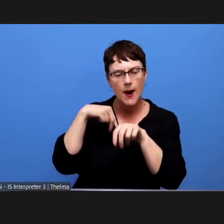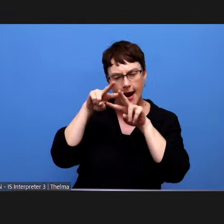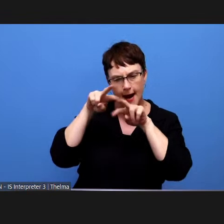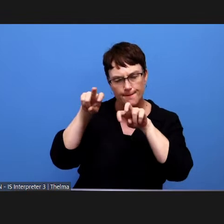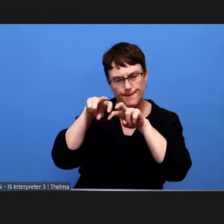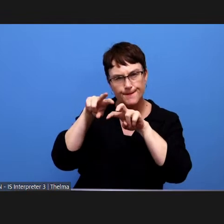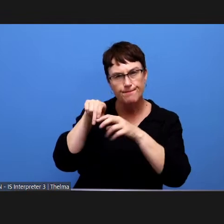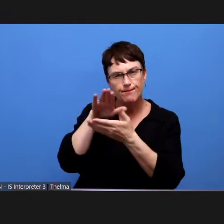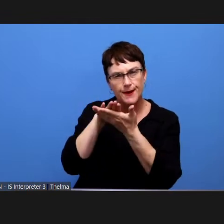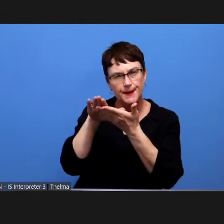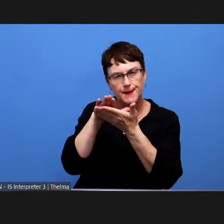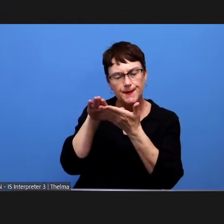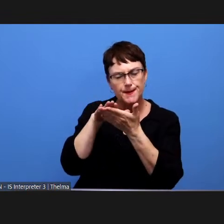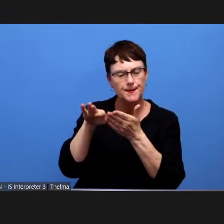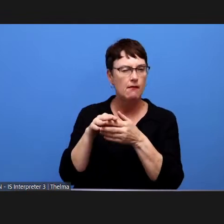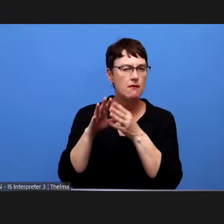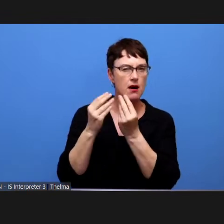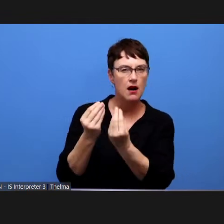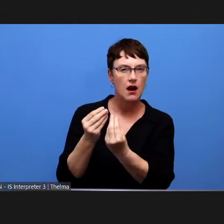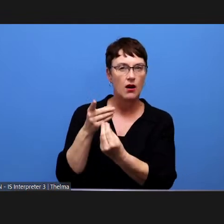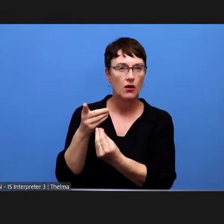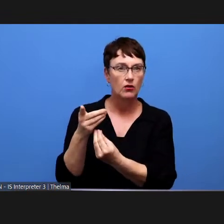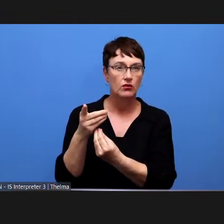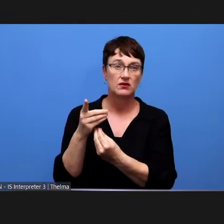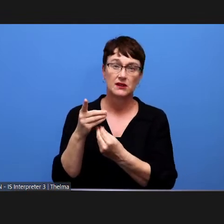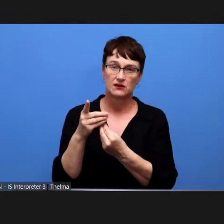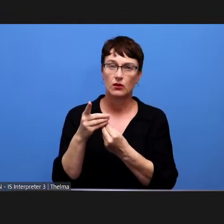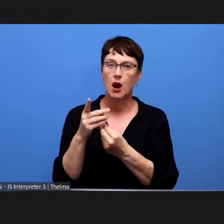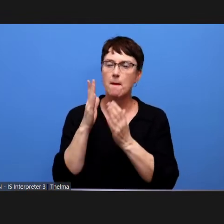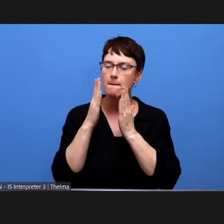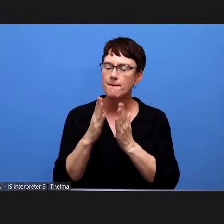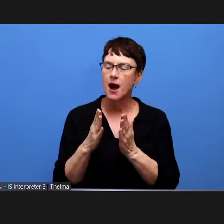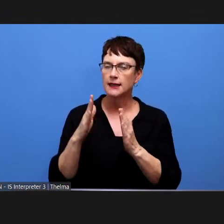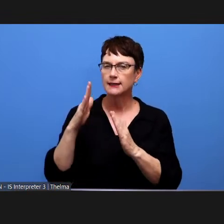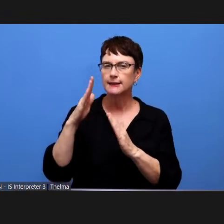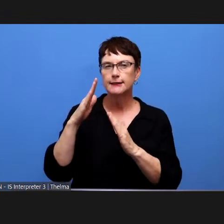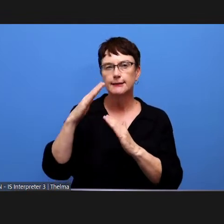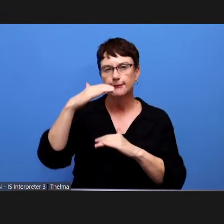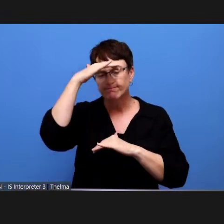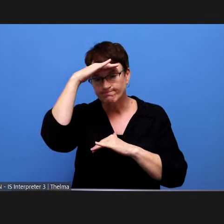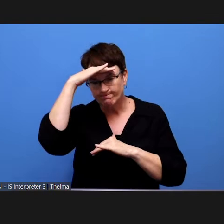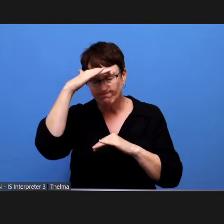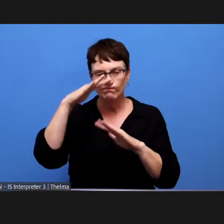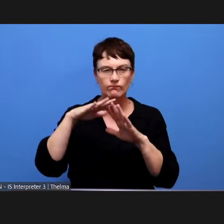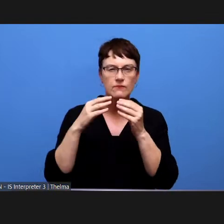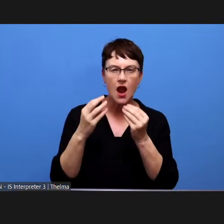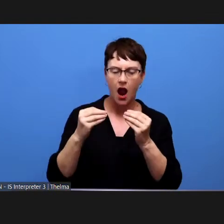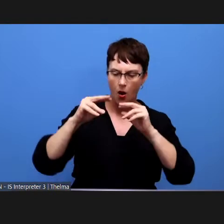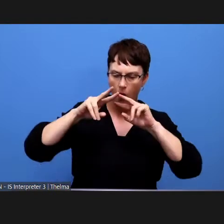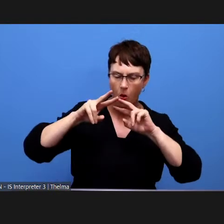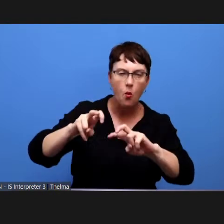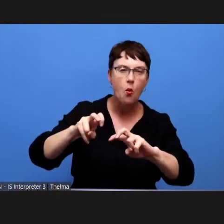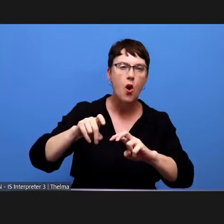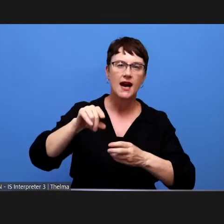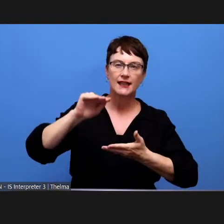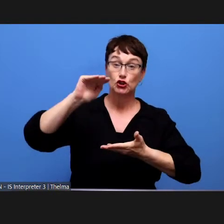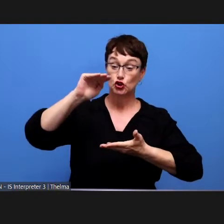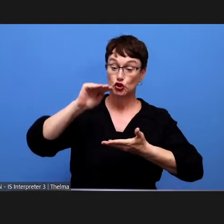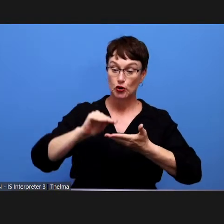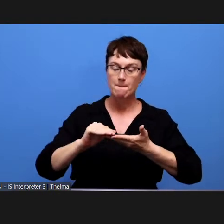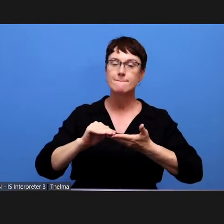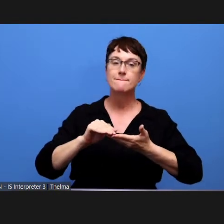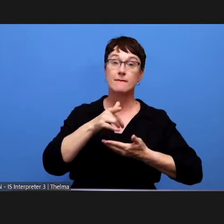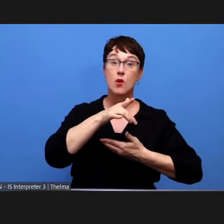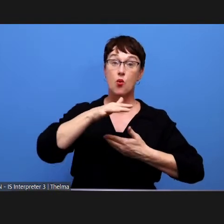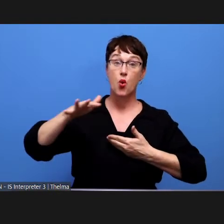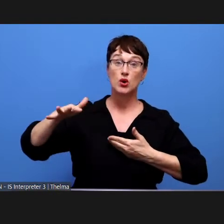level and of protecting the resource. Right? Our UNEP colleagues were very adamant about the benefits